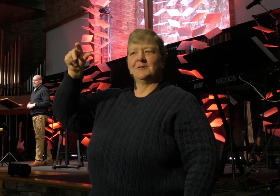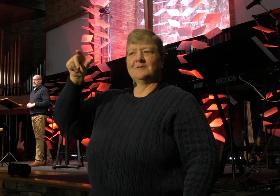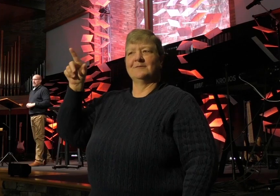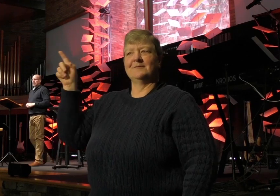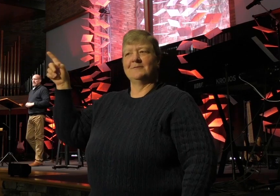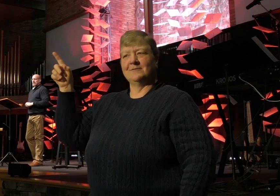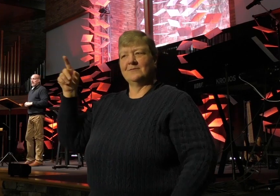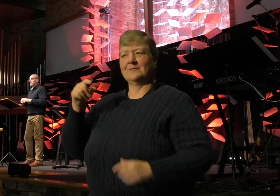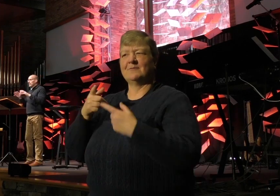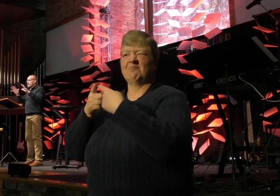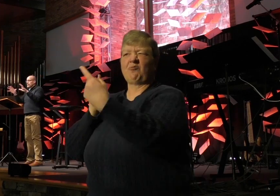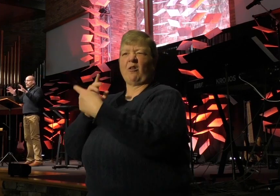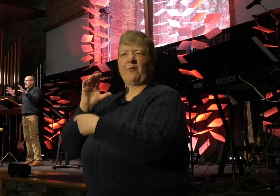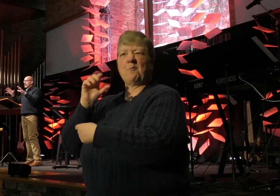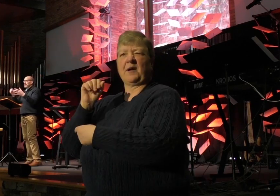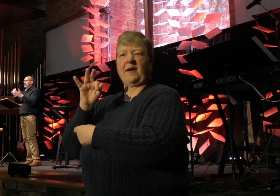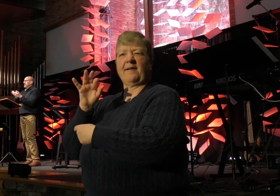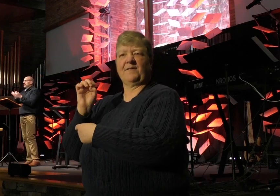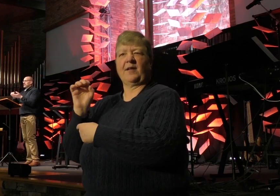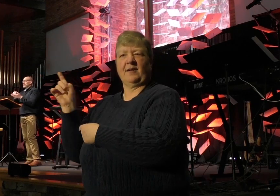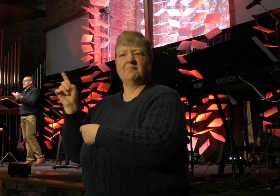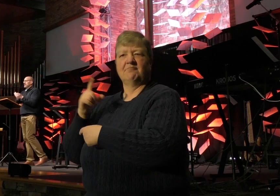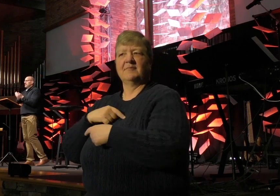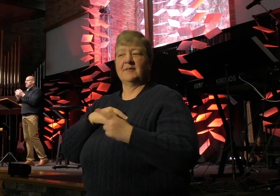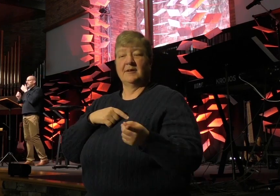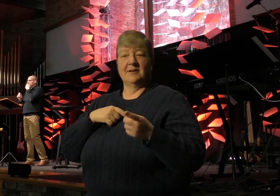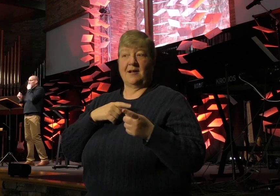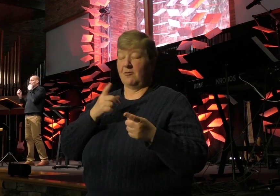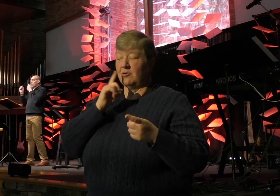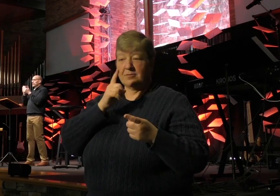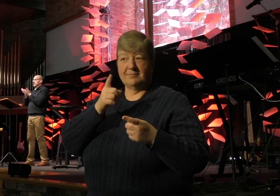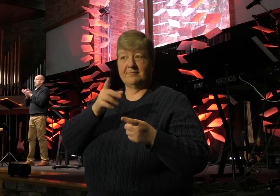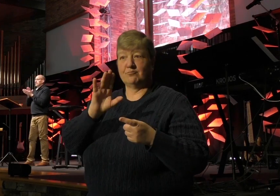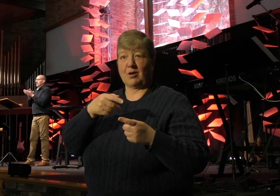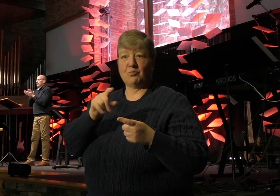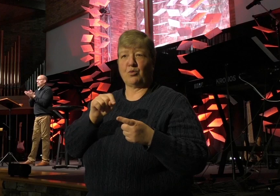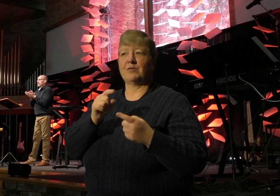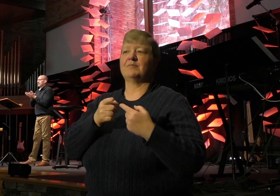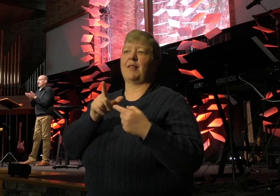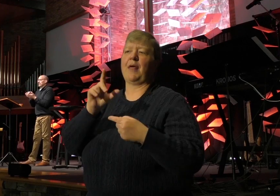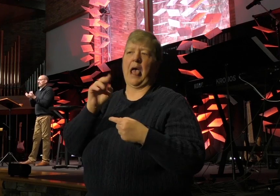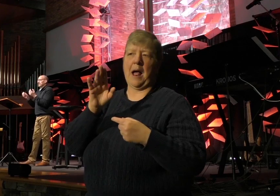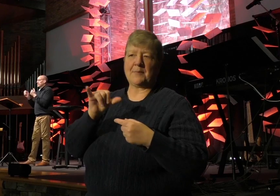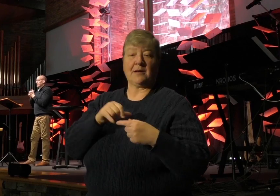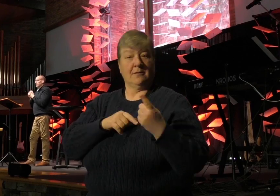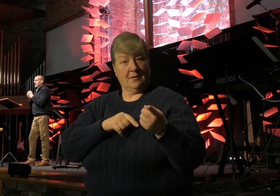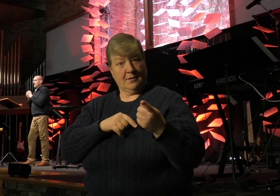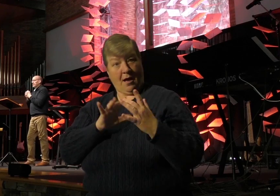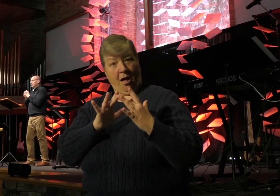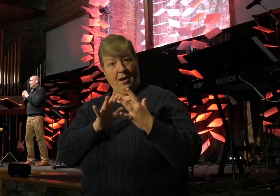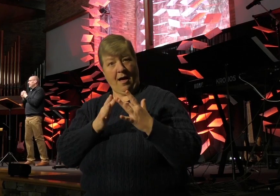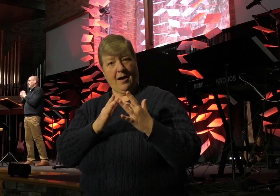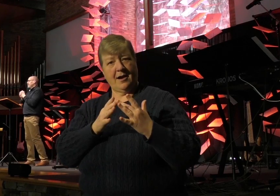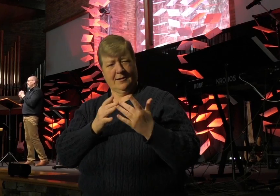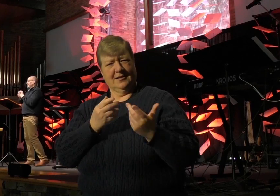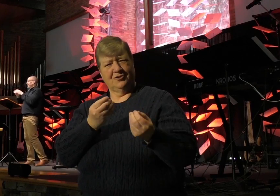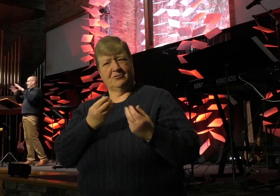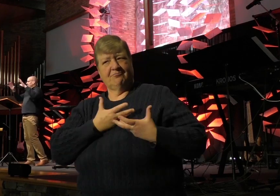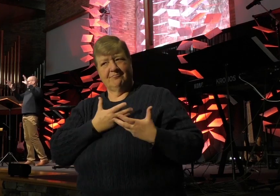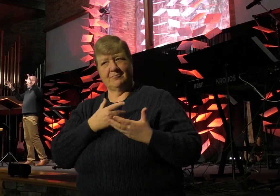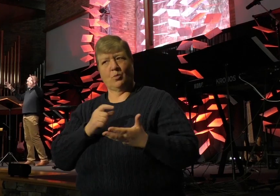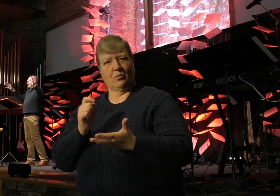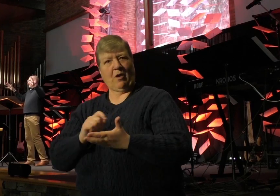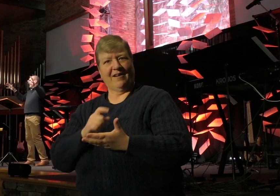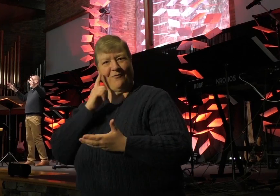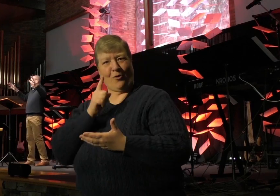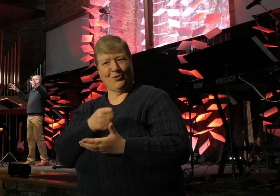campus. It's out in the lobby. Those of you who are online, just give us the names of people. Our host will take those names and write them on the light bulb for you. And